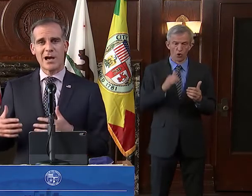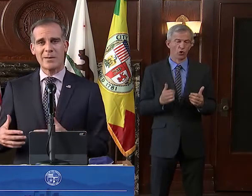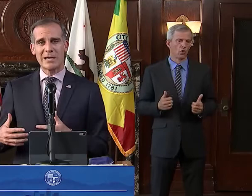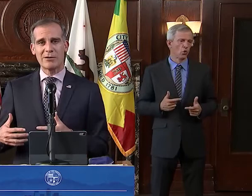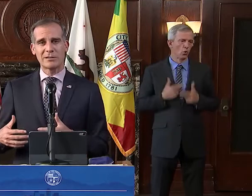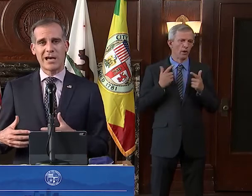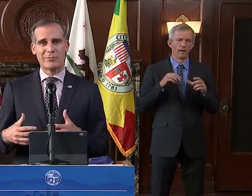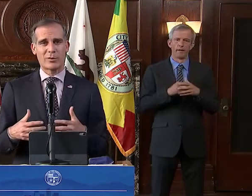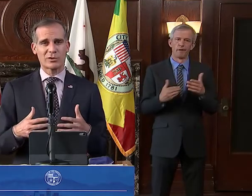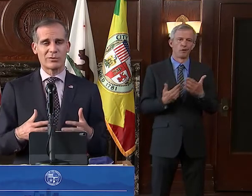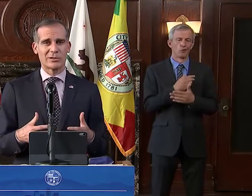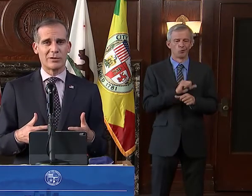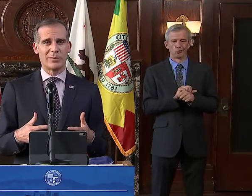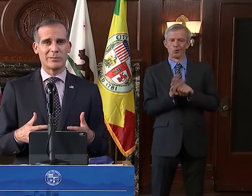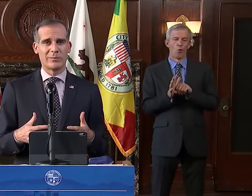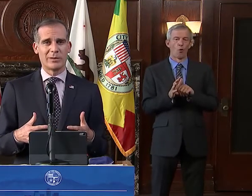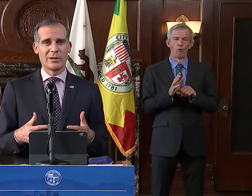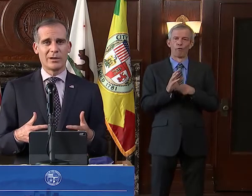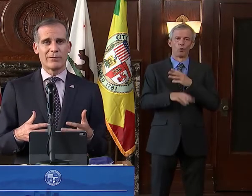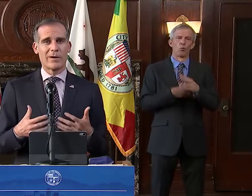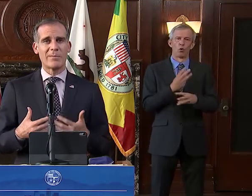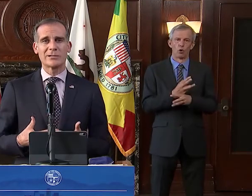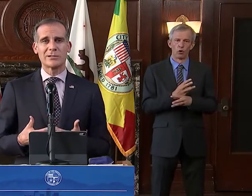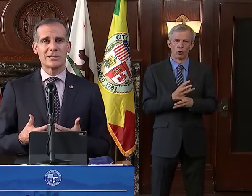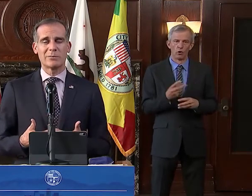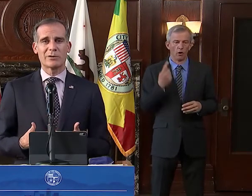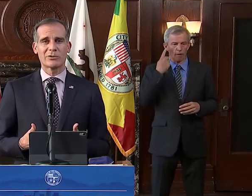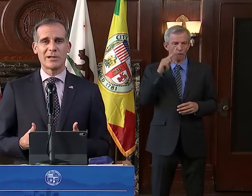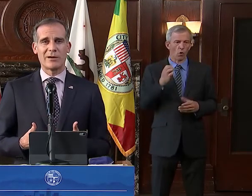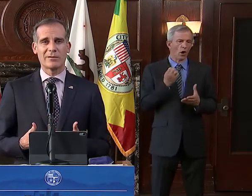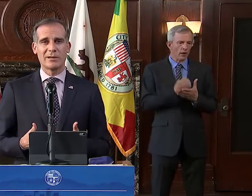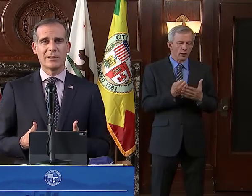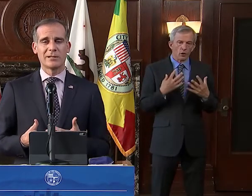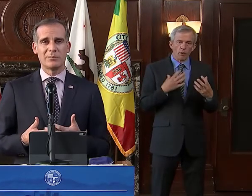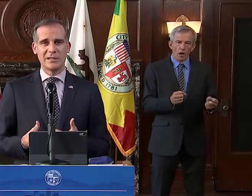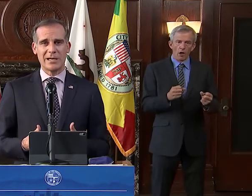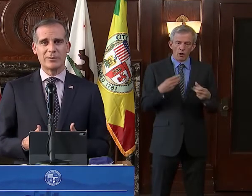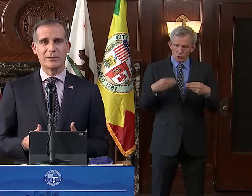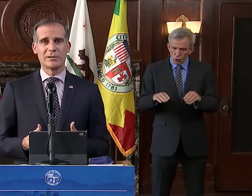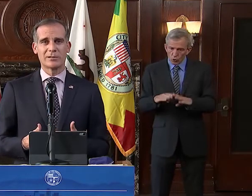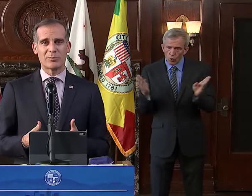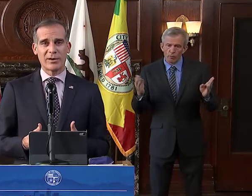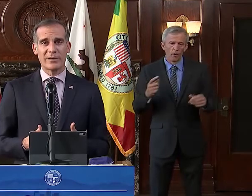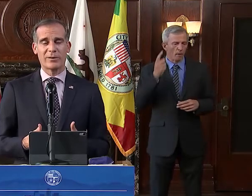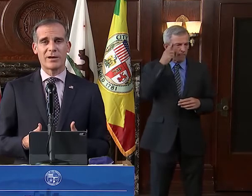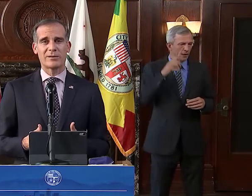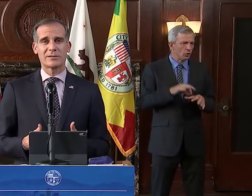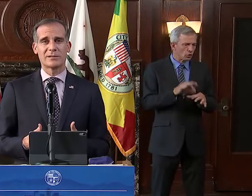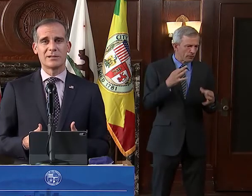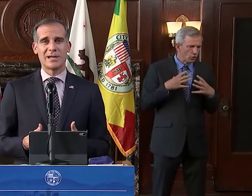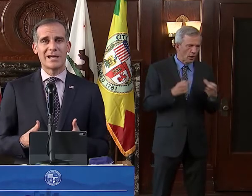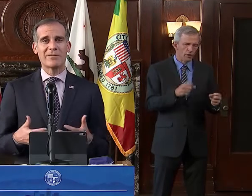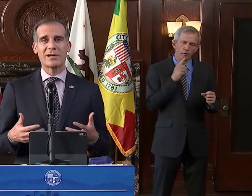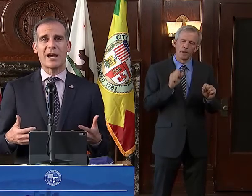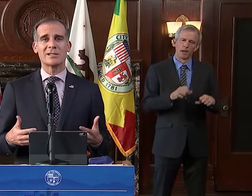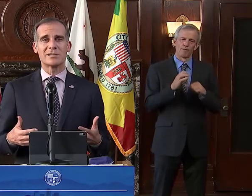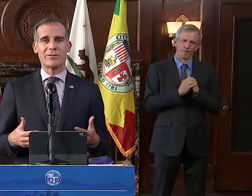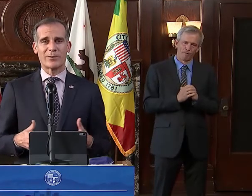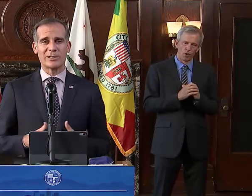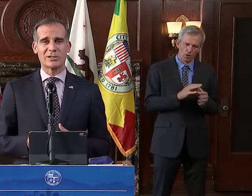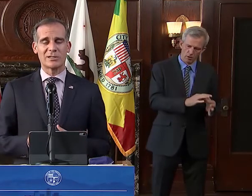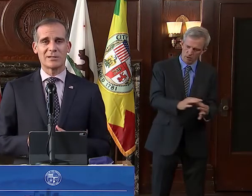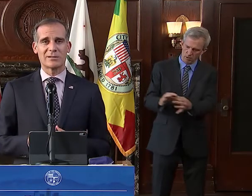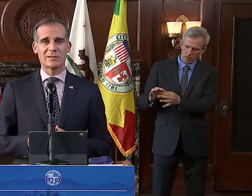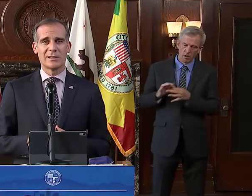our economic health to have more stores open, for our mental and spiritual health to be able to pray with others and to have the guidance